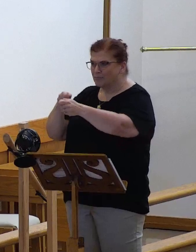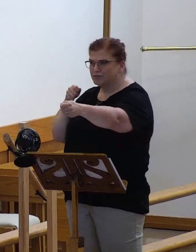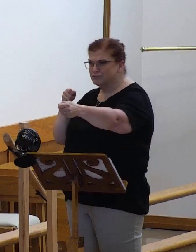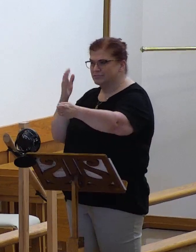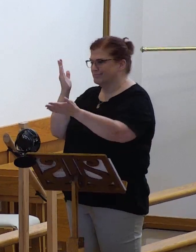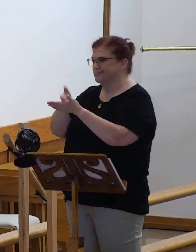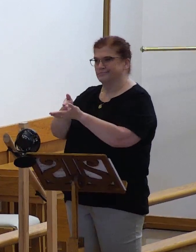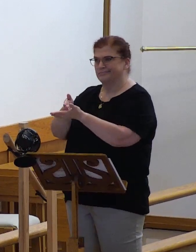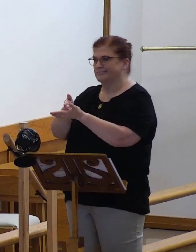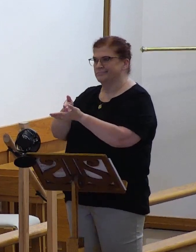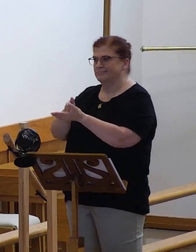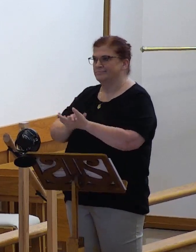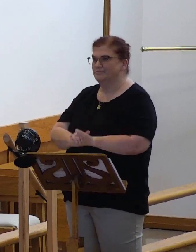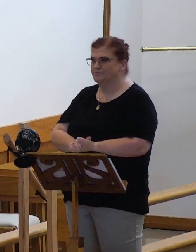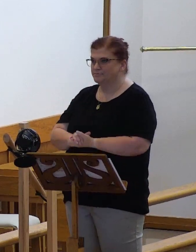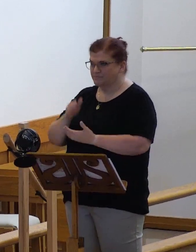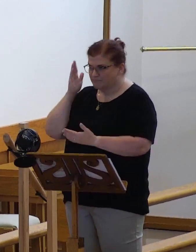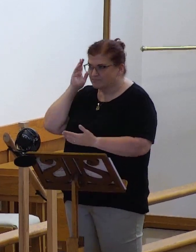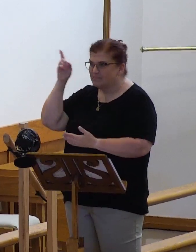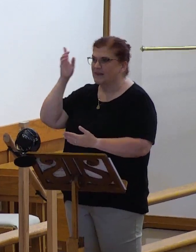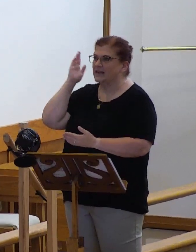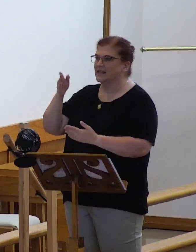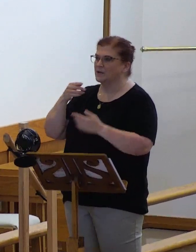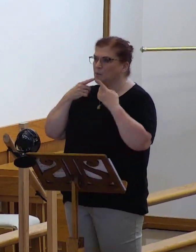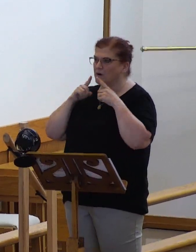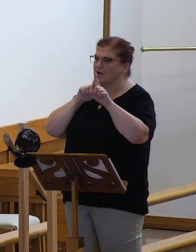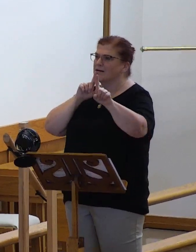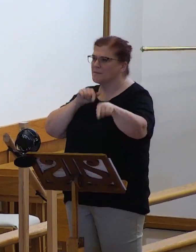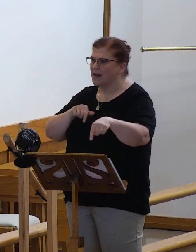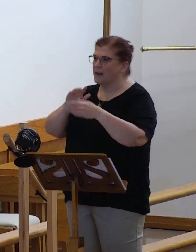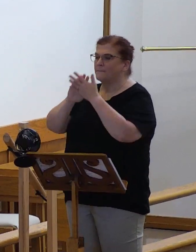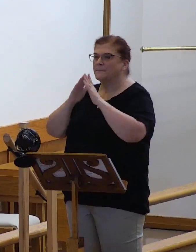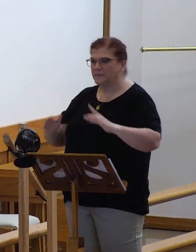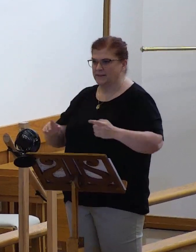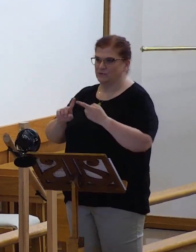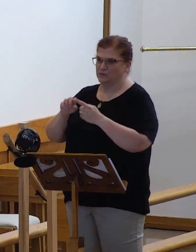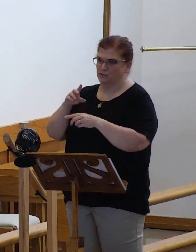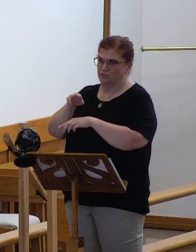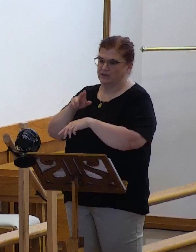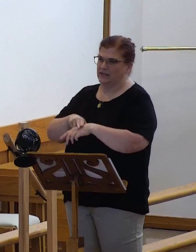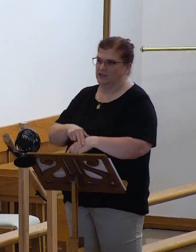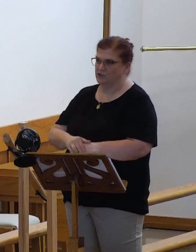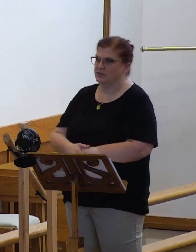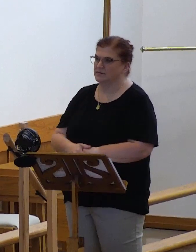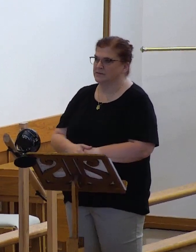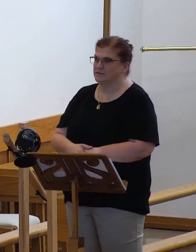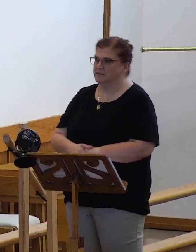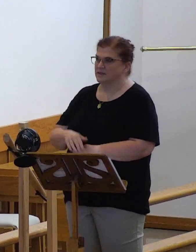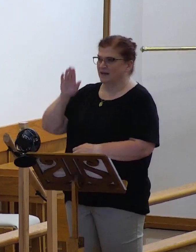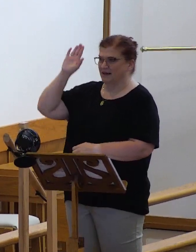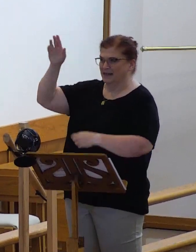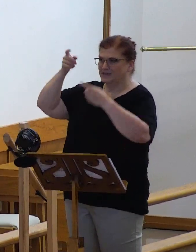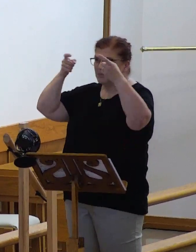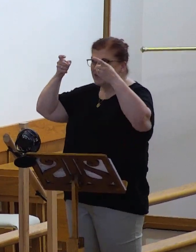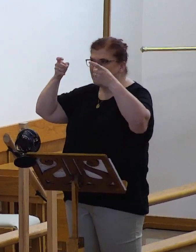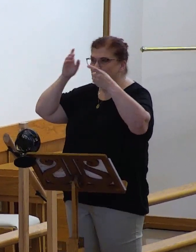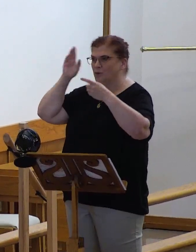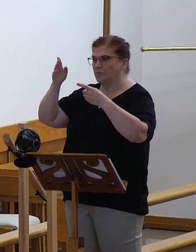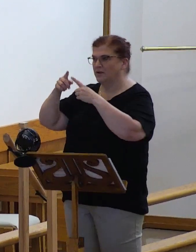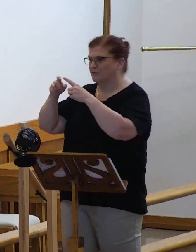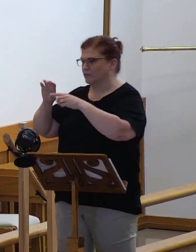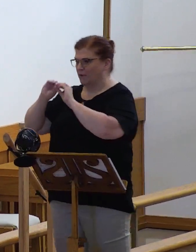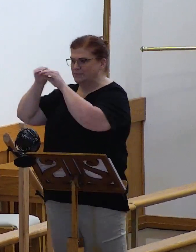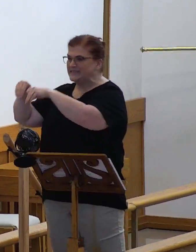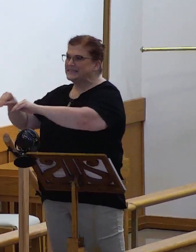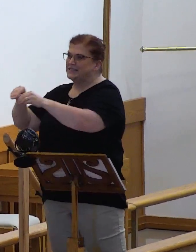cut off, and he shall command peace to the nations. His dominion shall be from sea